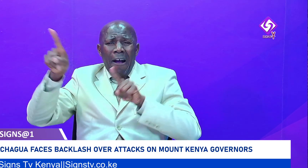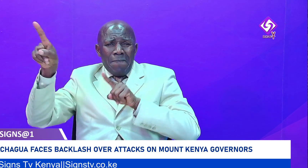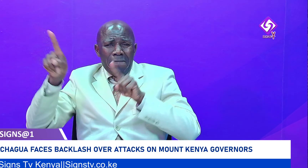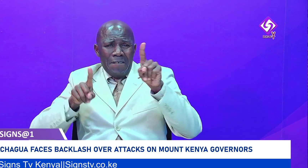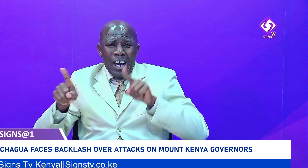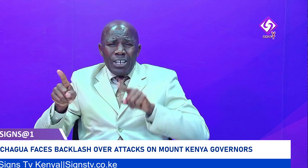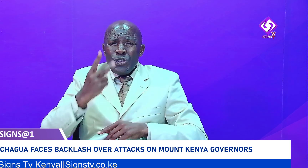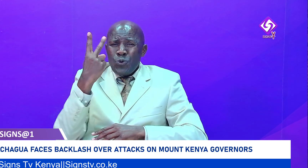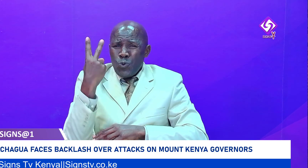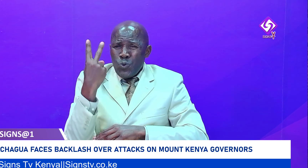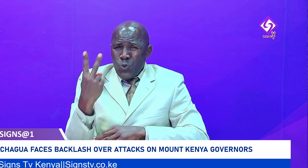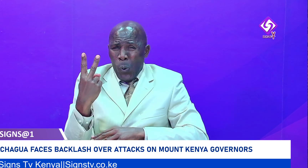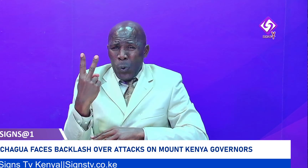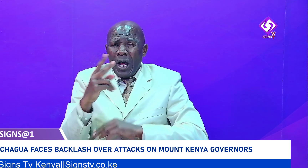the two counties last week,